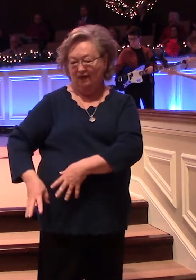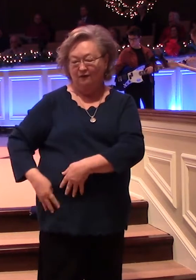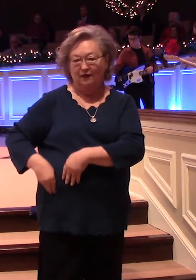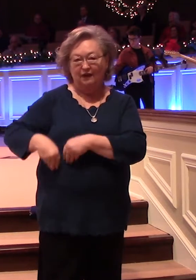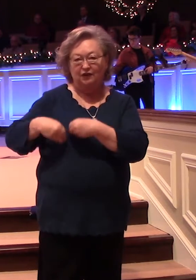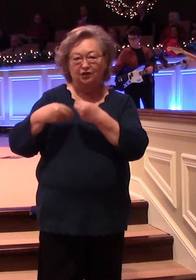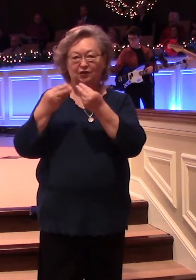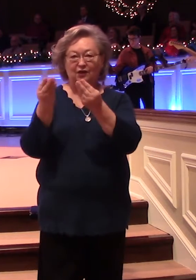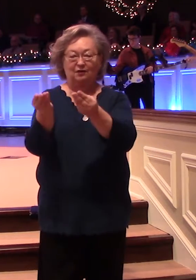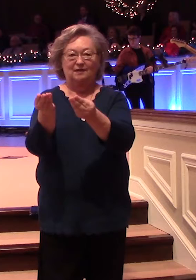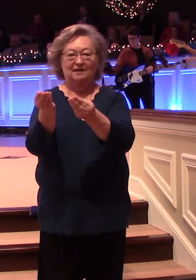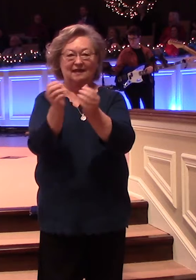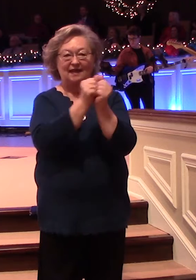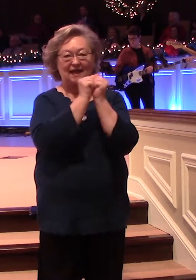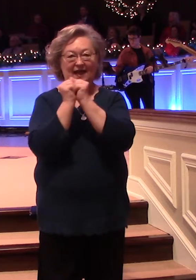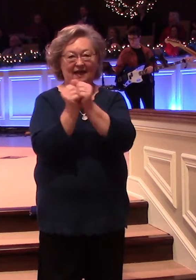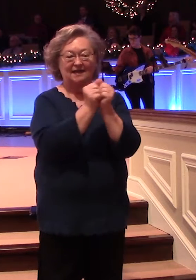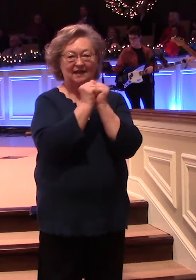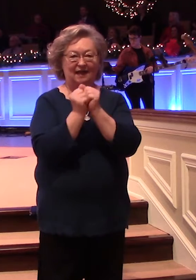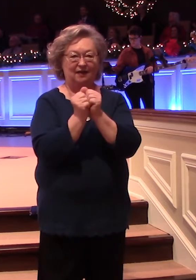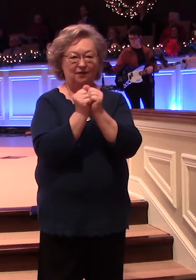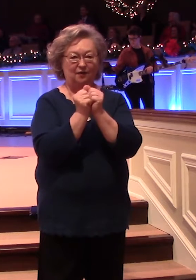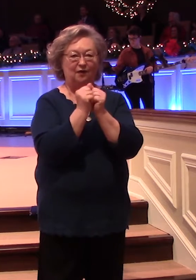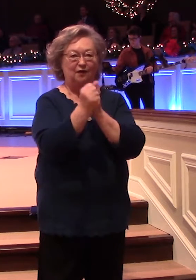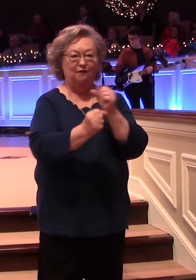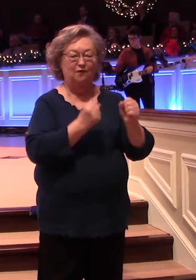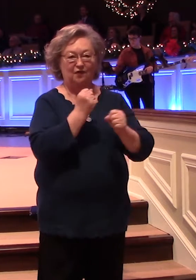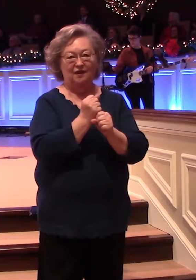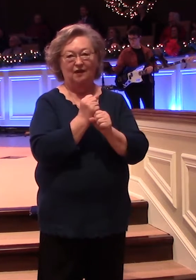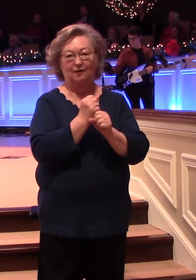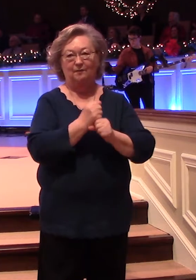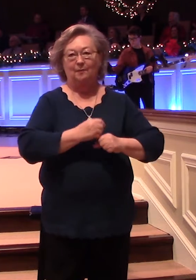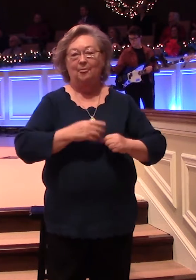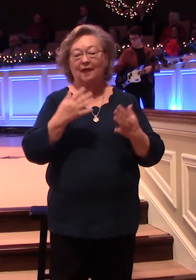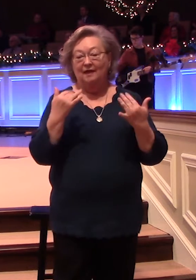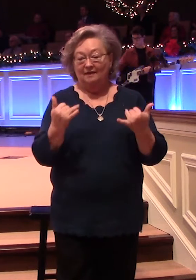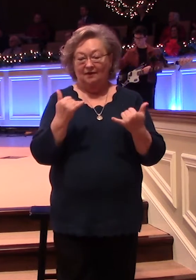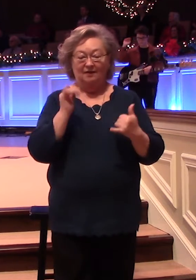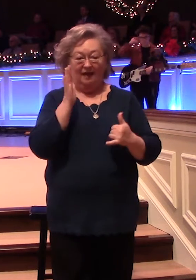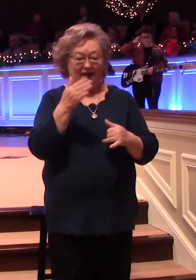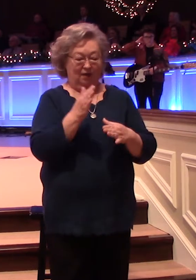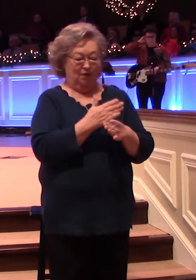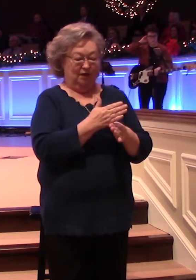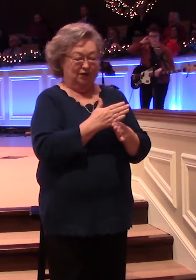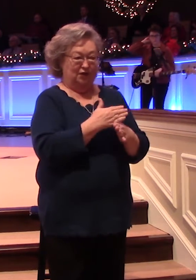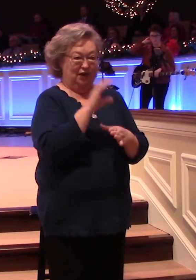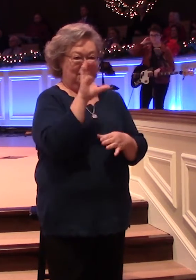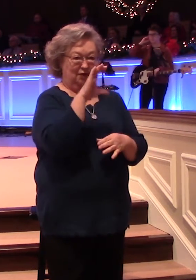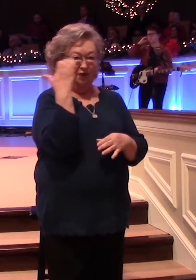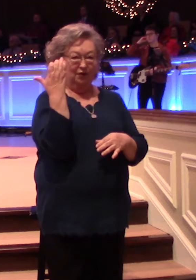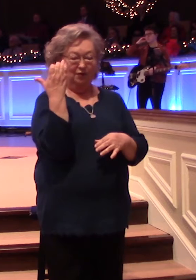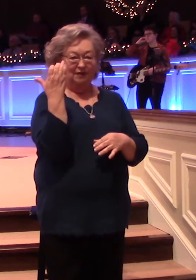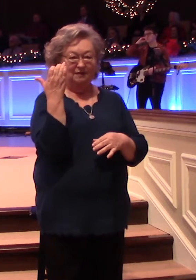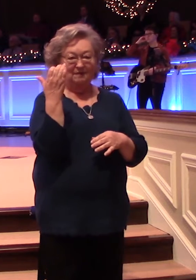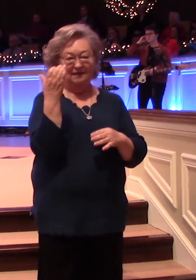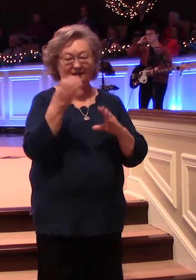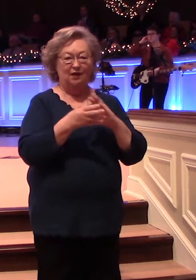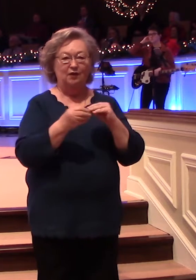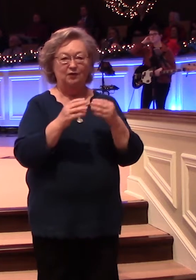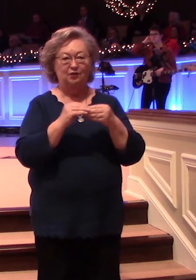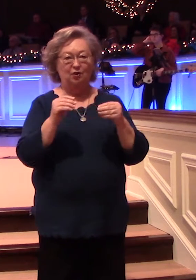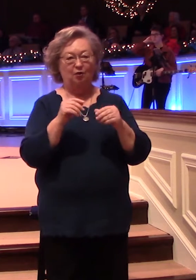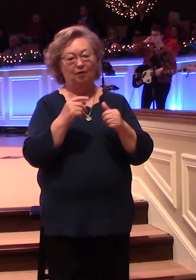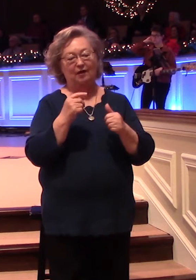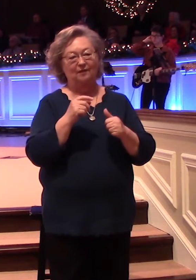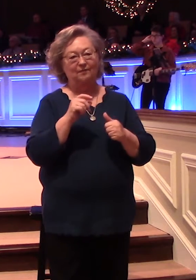That's the story of Christmas. So let me share the Christmas story from the first letter that John wrote to